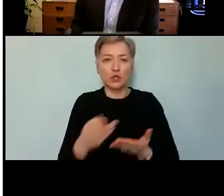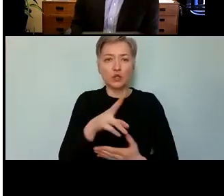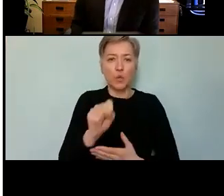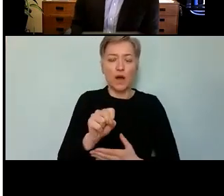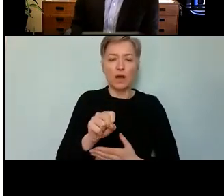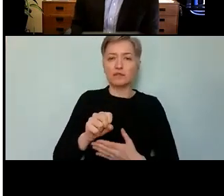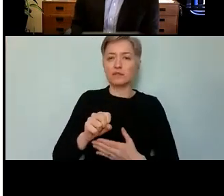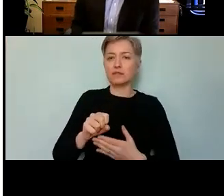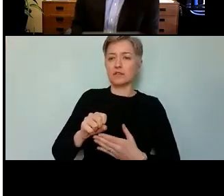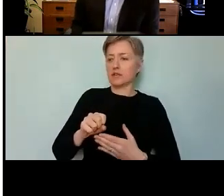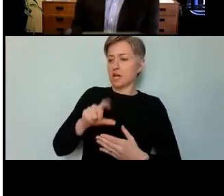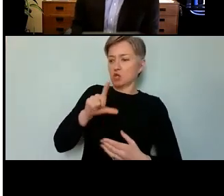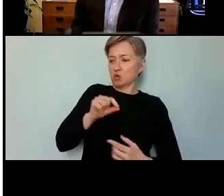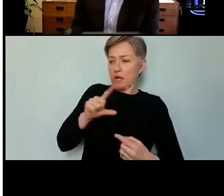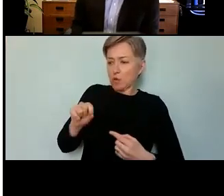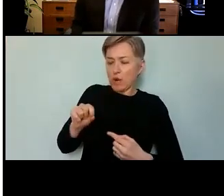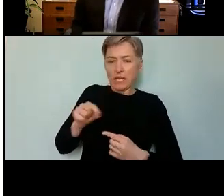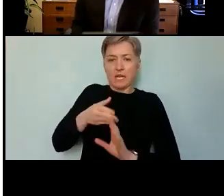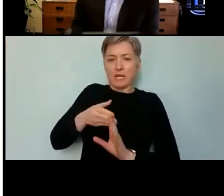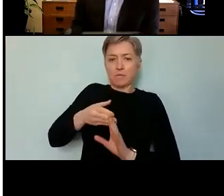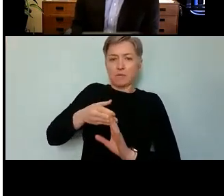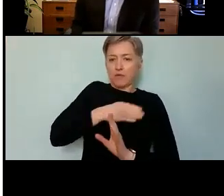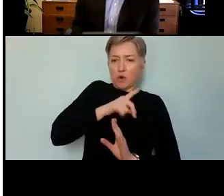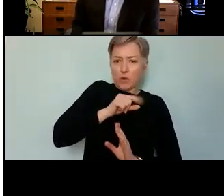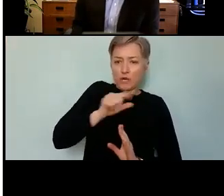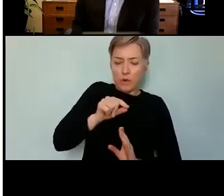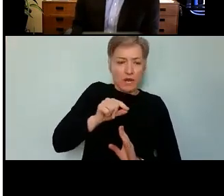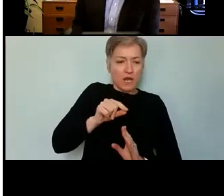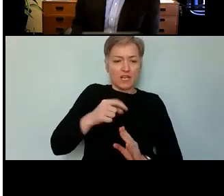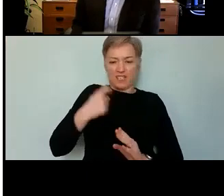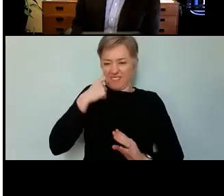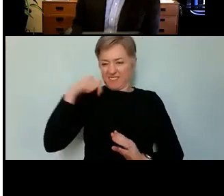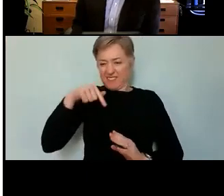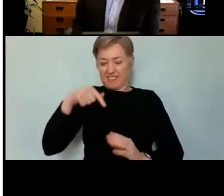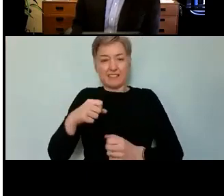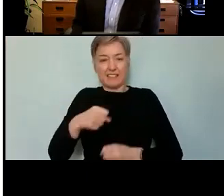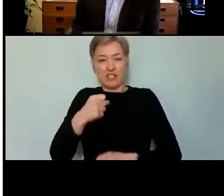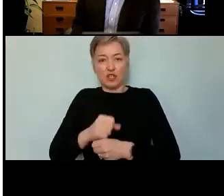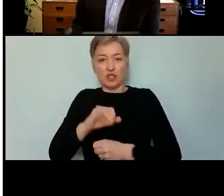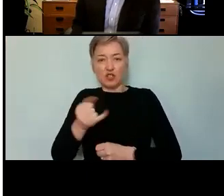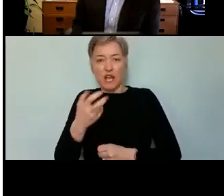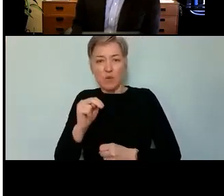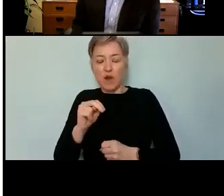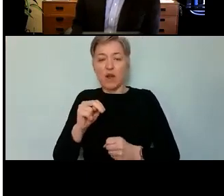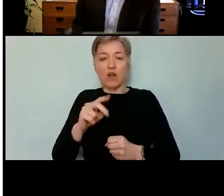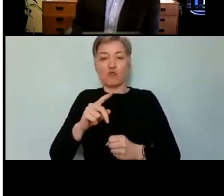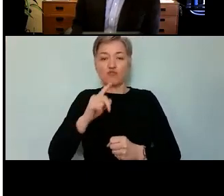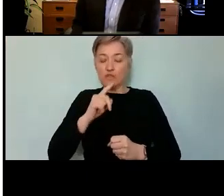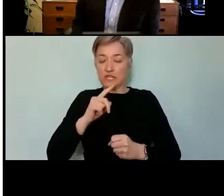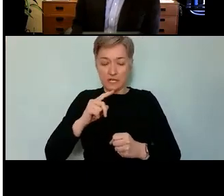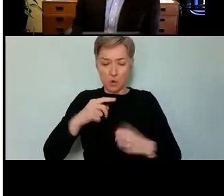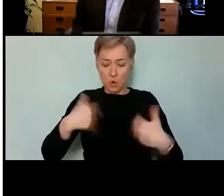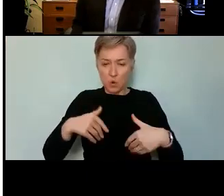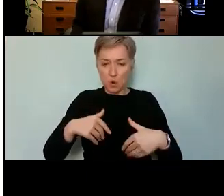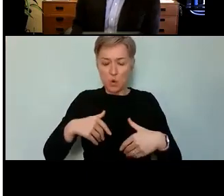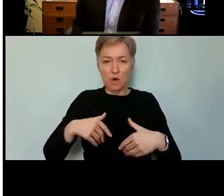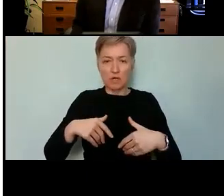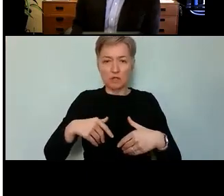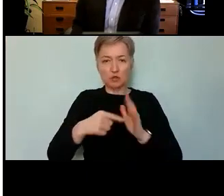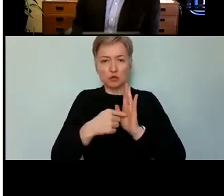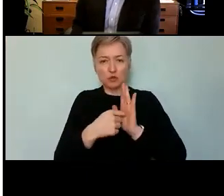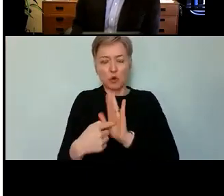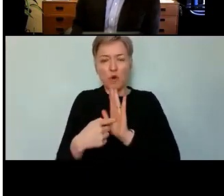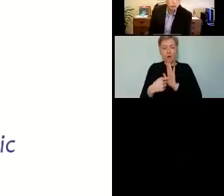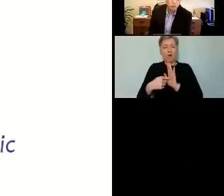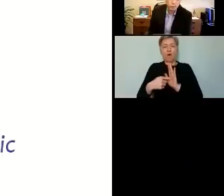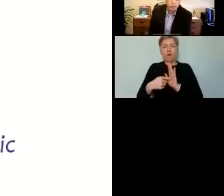events of 2020 and earlier this year in January have really ripped off the scab in so many ways of all of